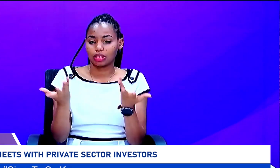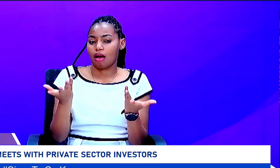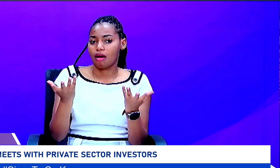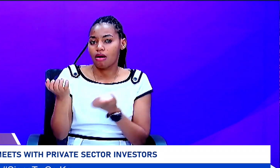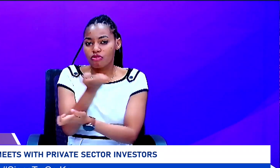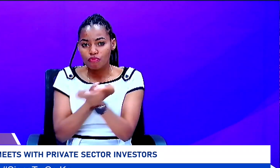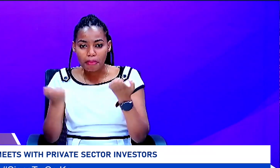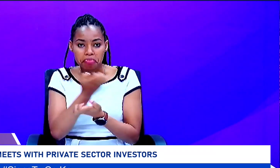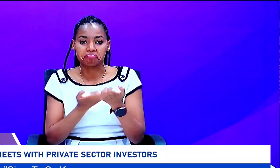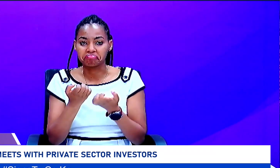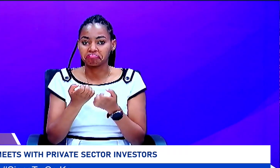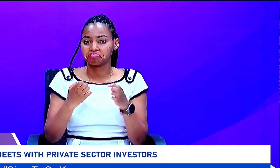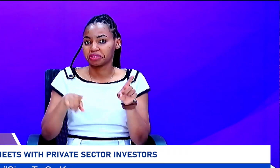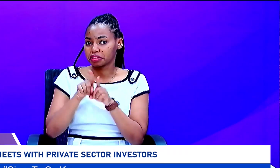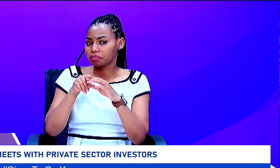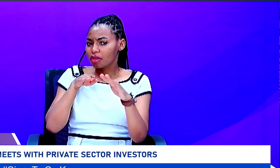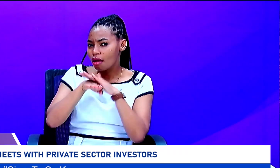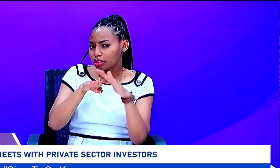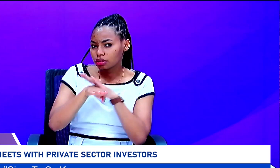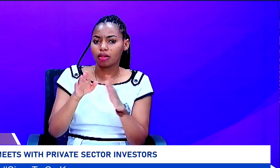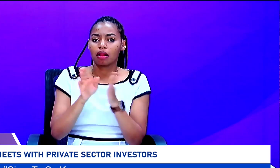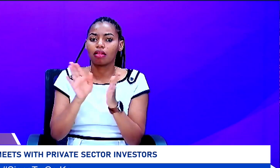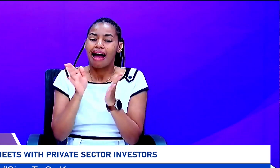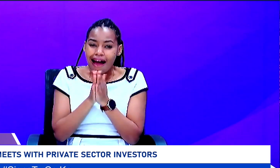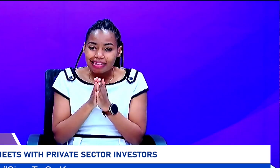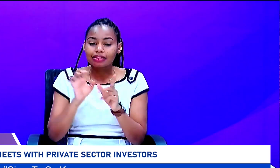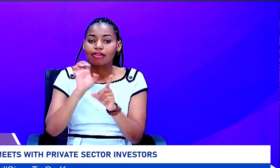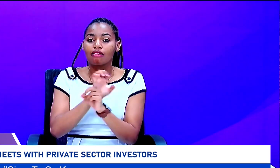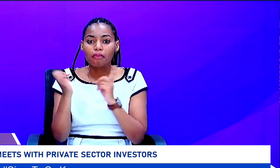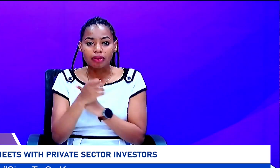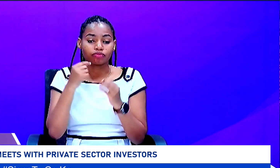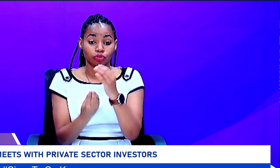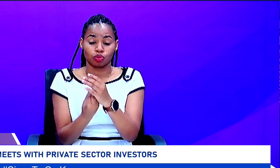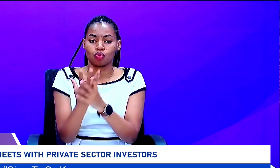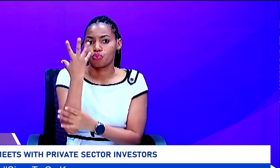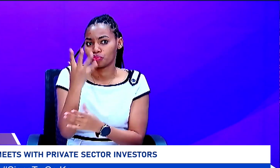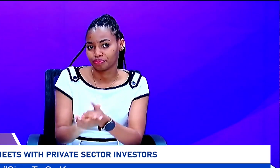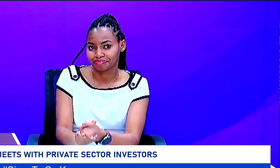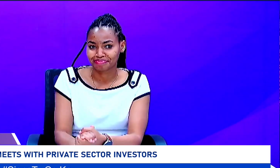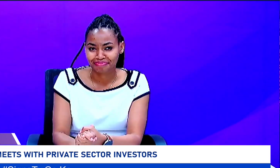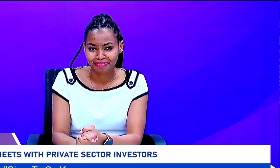more conducive environment for investment and economic growth.